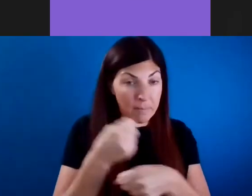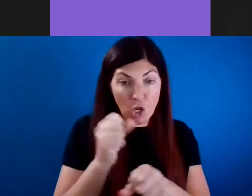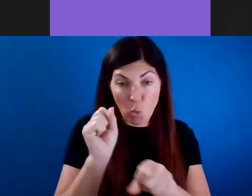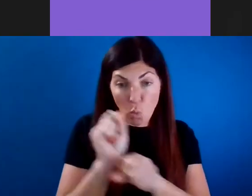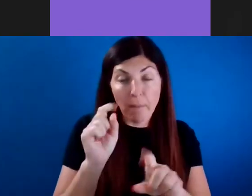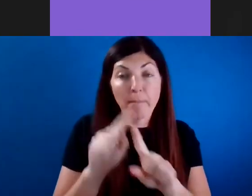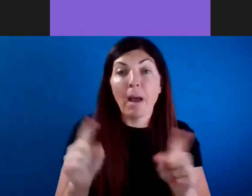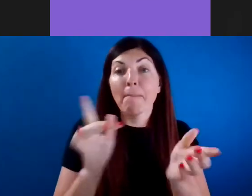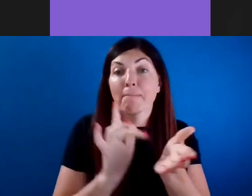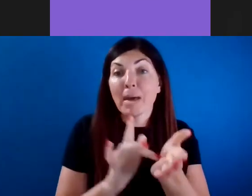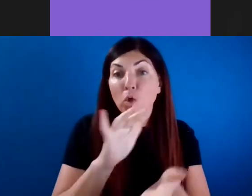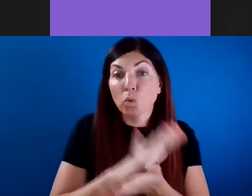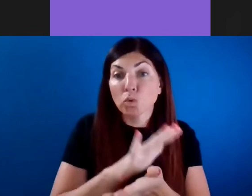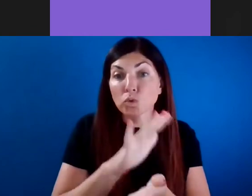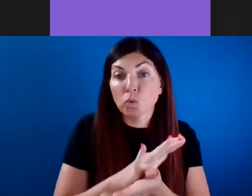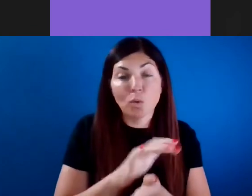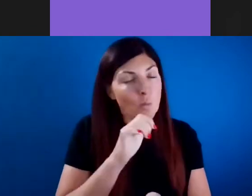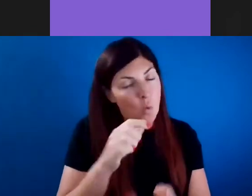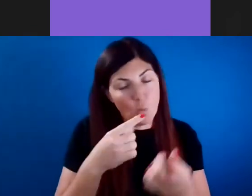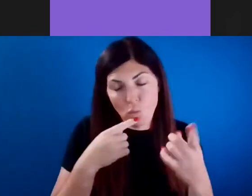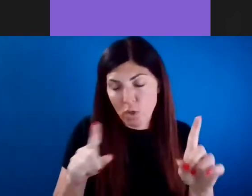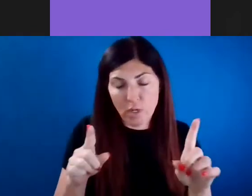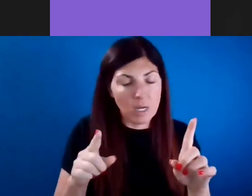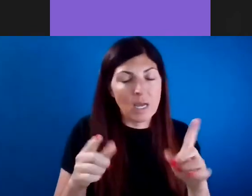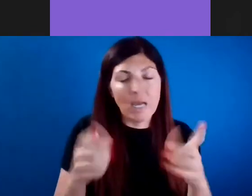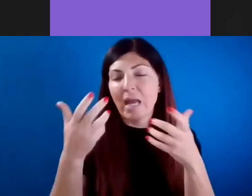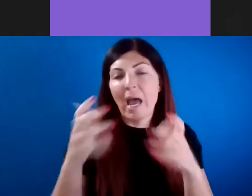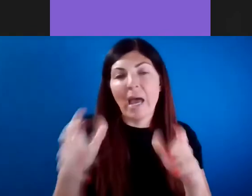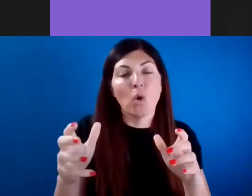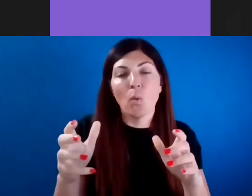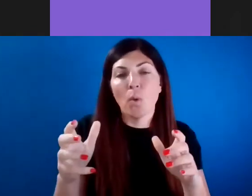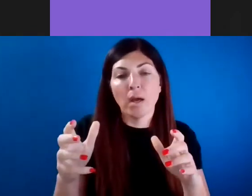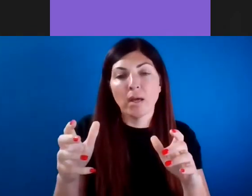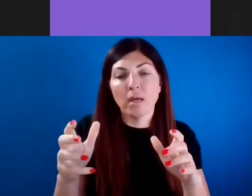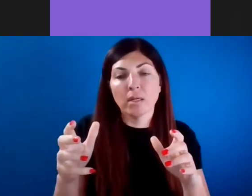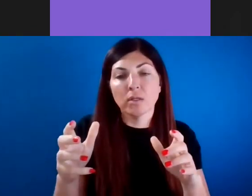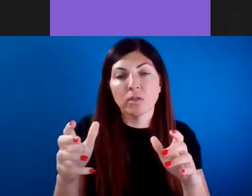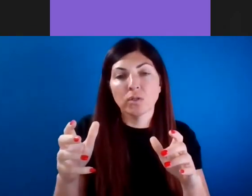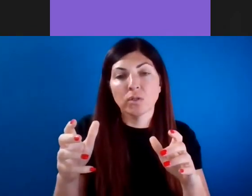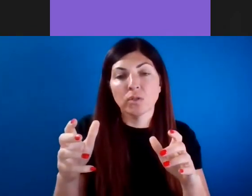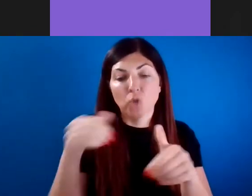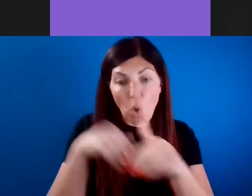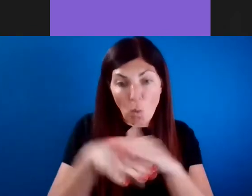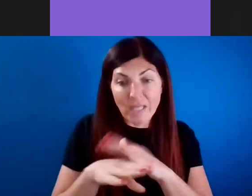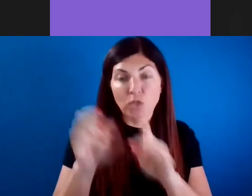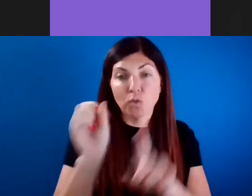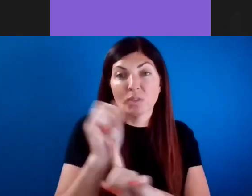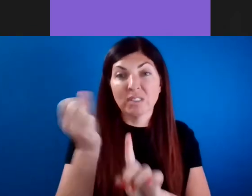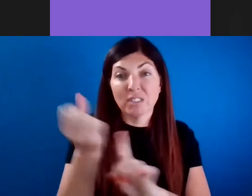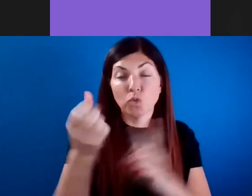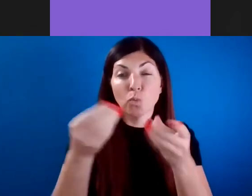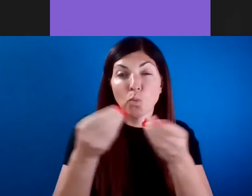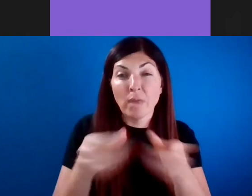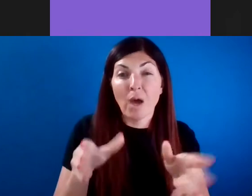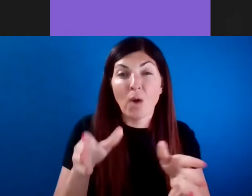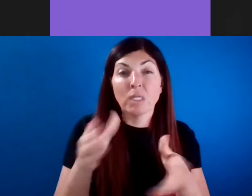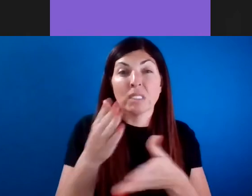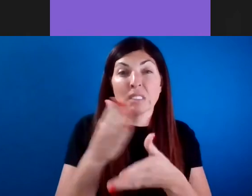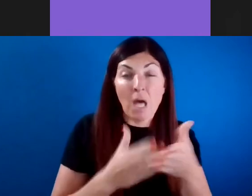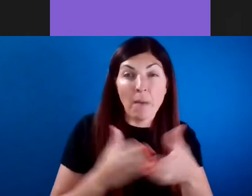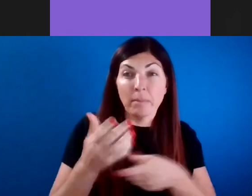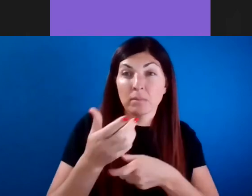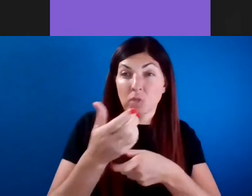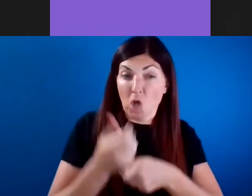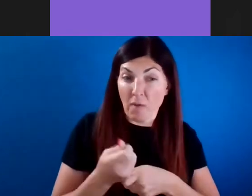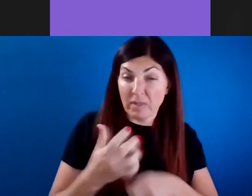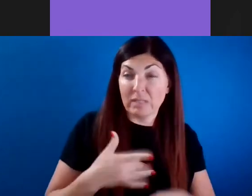school, that's not going to work. And I don't want to go into that situation without some degree of competence that I could actually